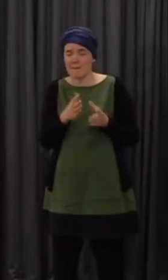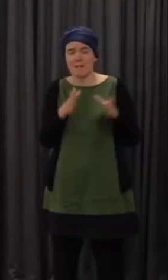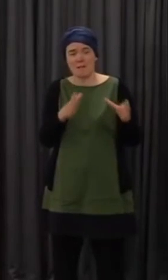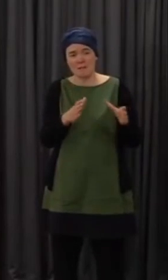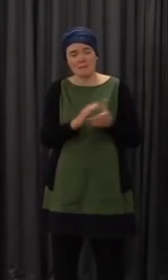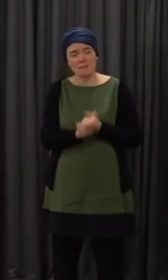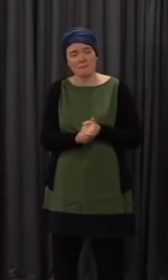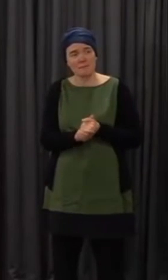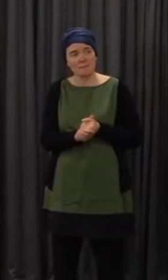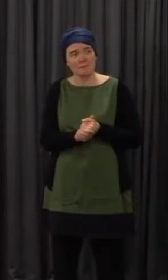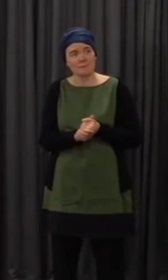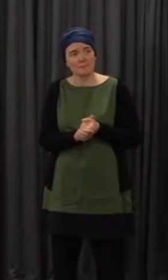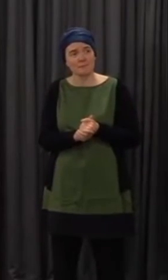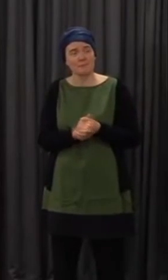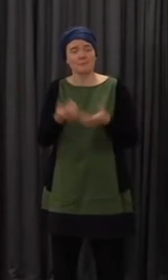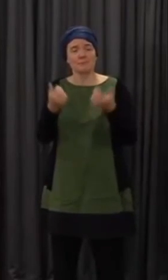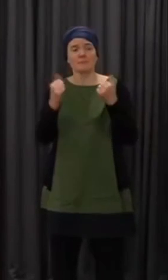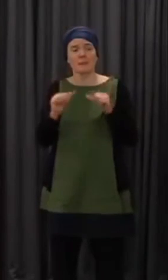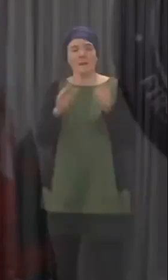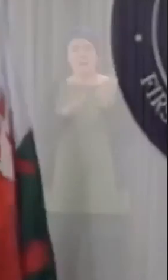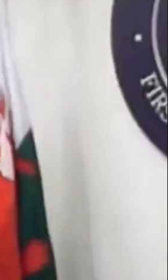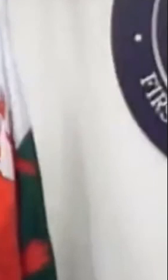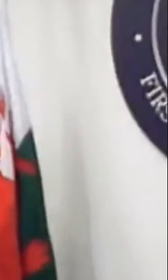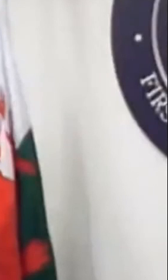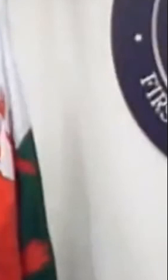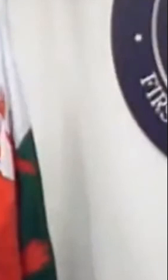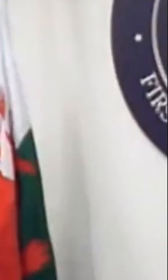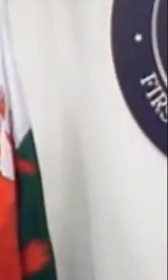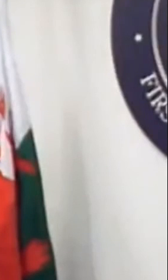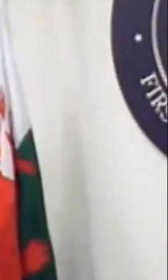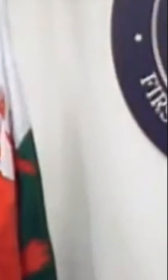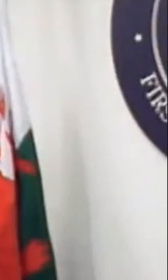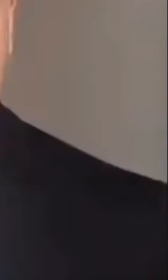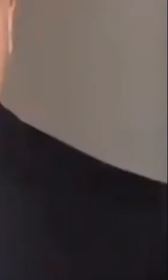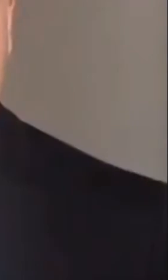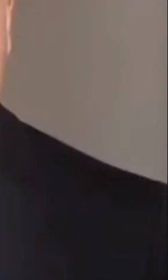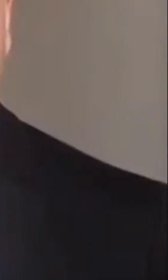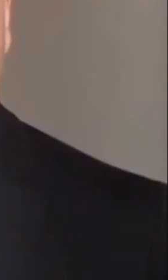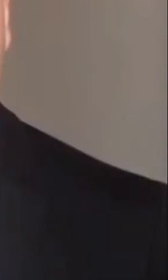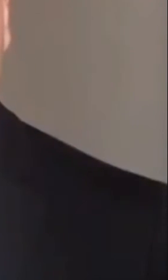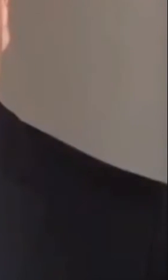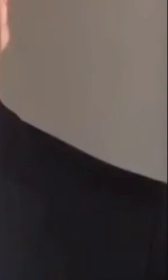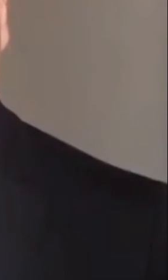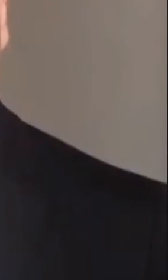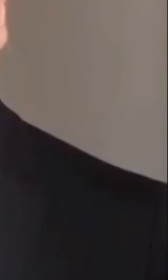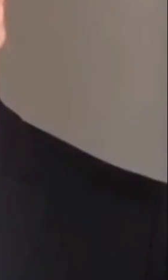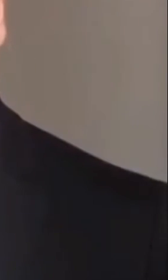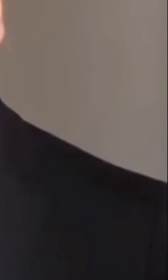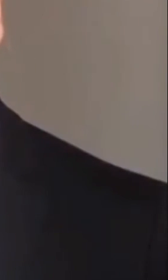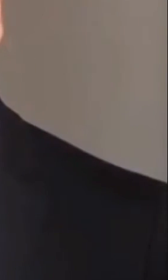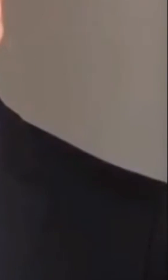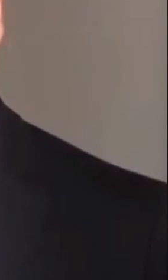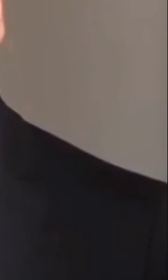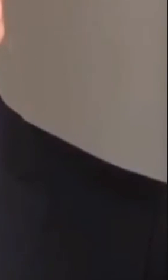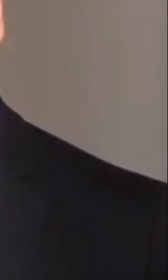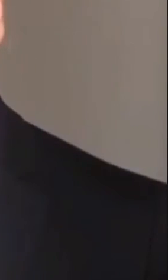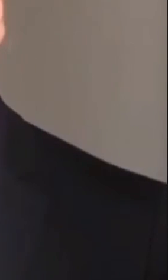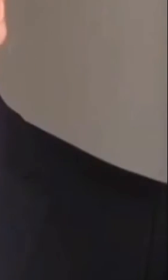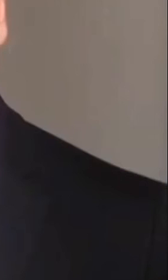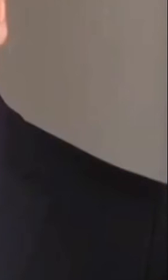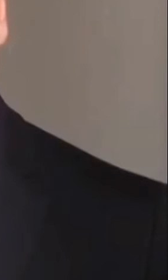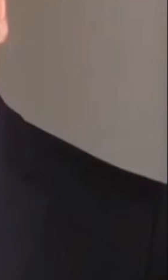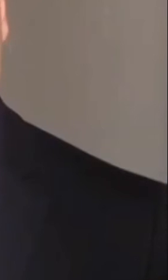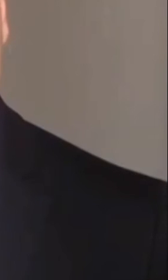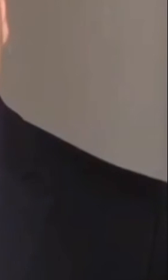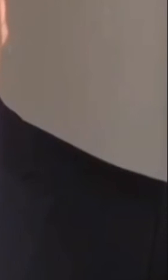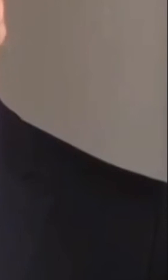Mark, thank you. I'll go to Mike Hughes from Global. Thank you, First Minister. Reopening the economy and schools is